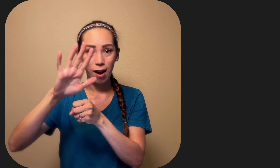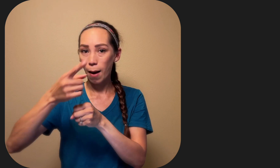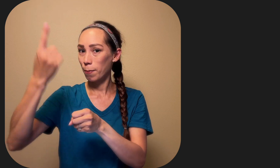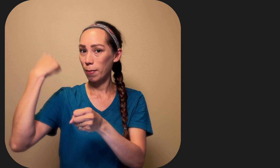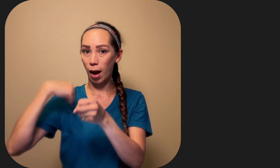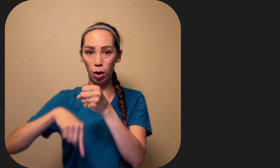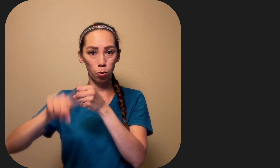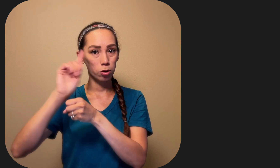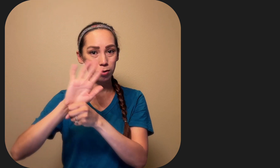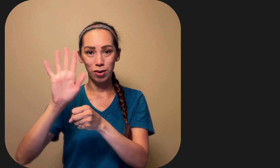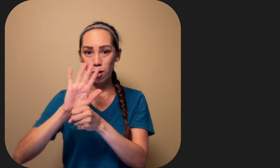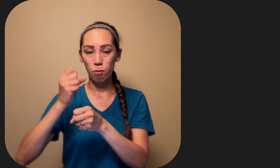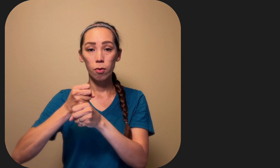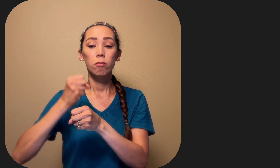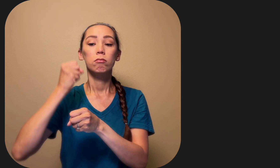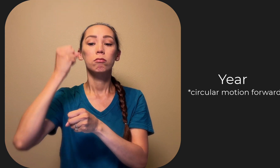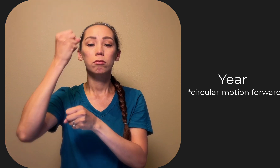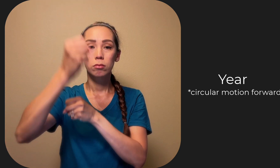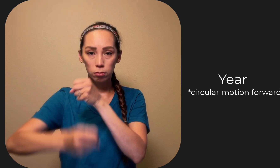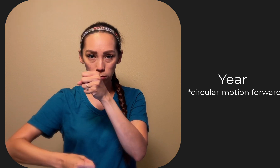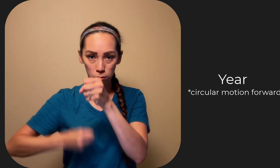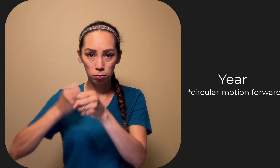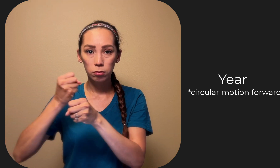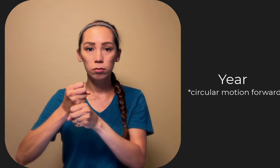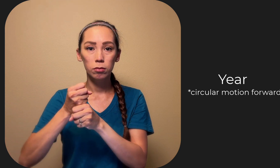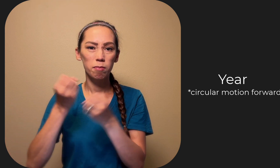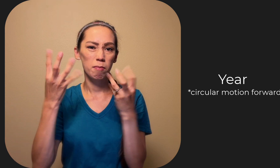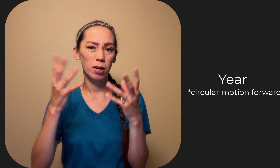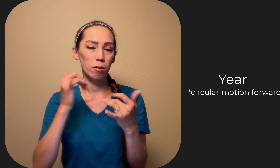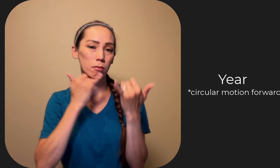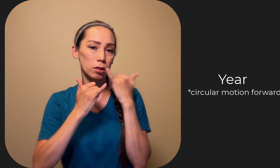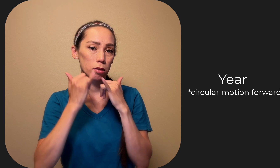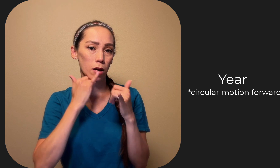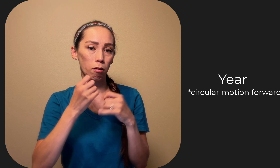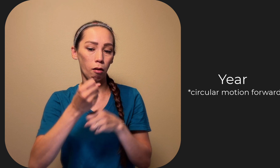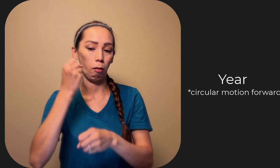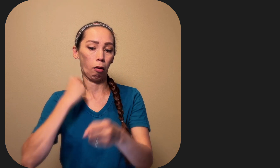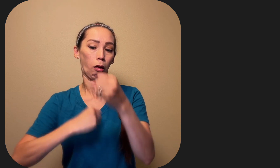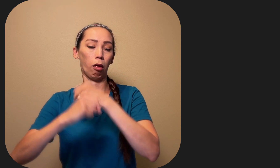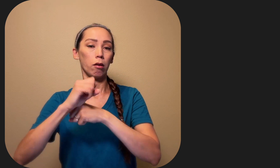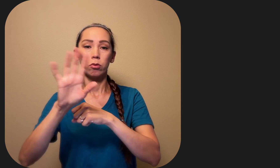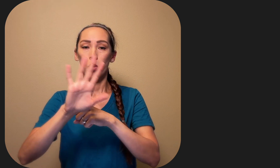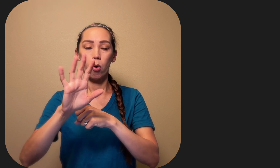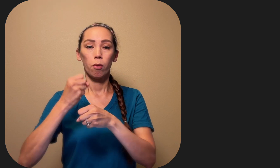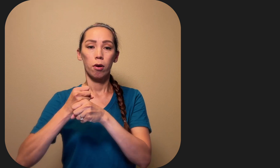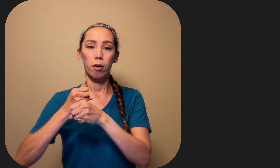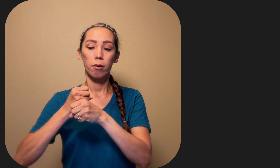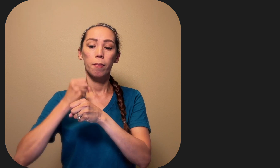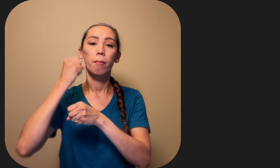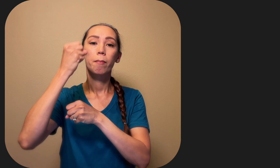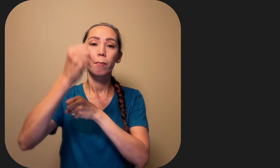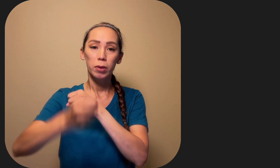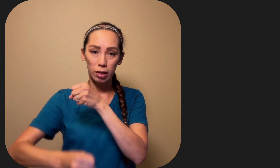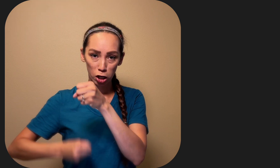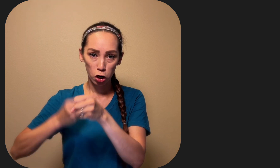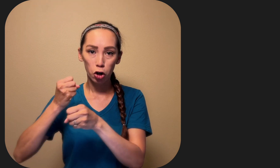and it goes forward, not backwards. I've seen many people make the mistake of going back, so make sure you go towards the person